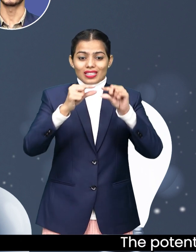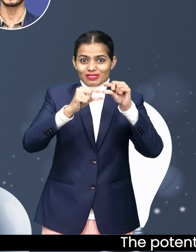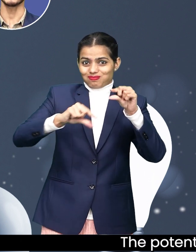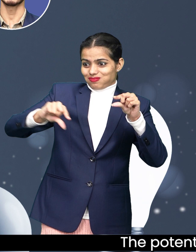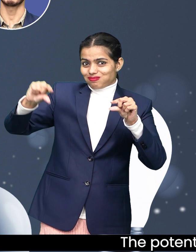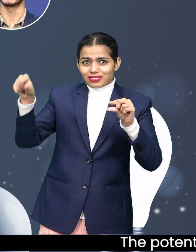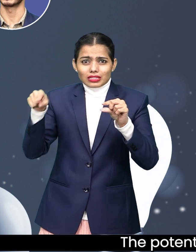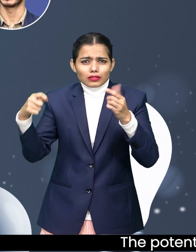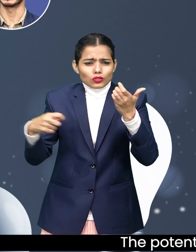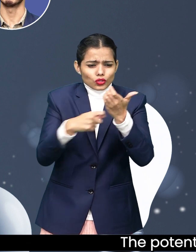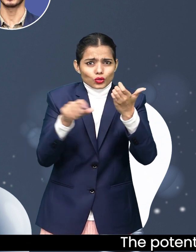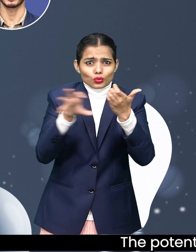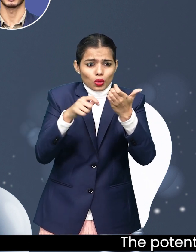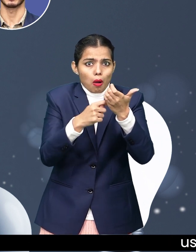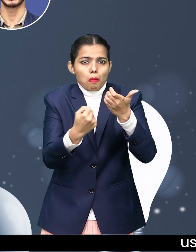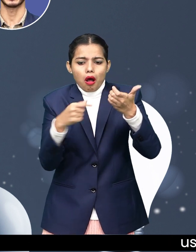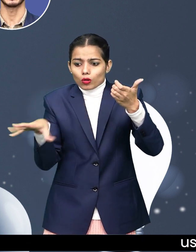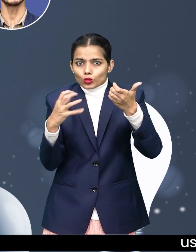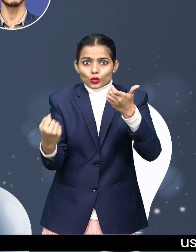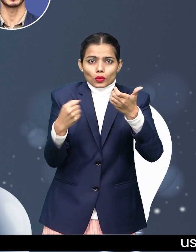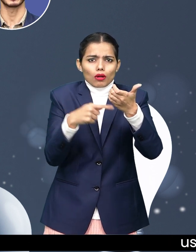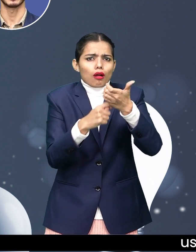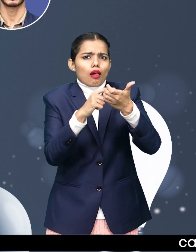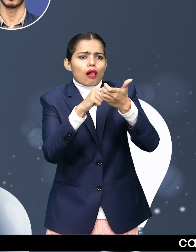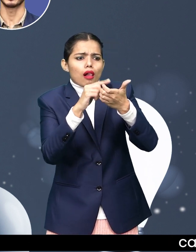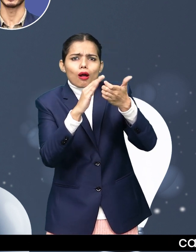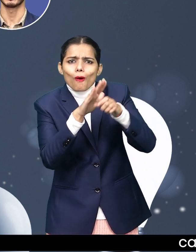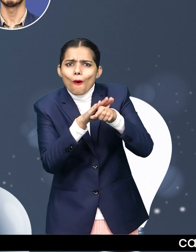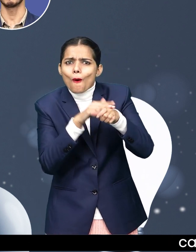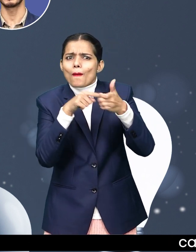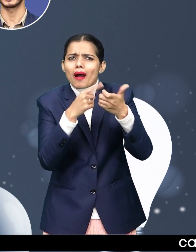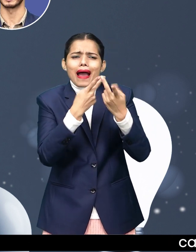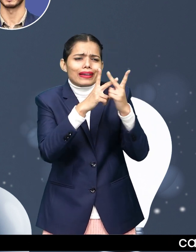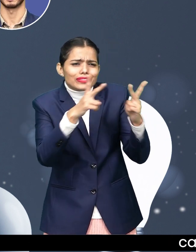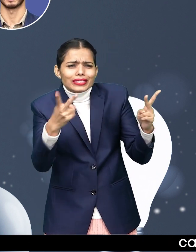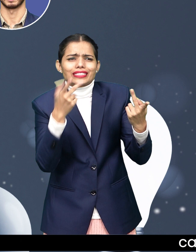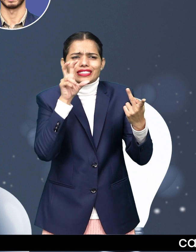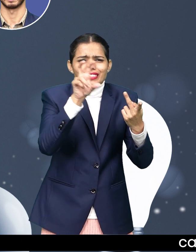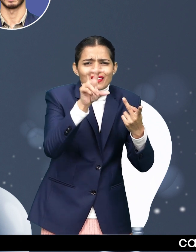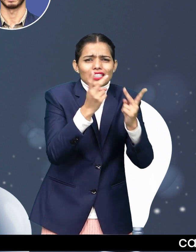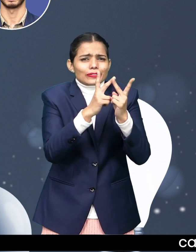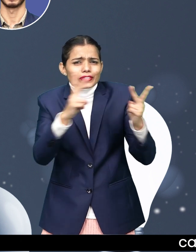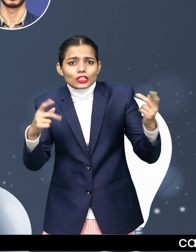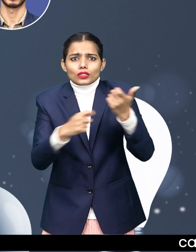The potential difference is measured using an instrument called the voltmeter.